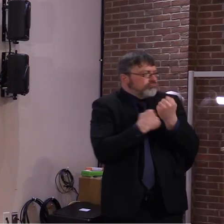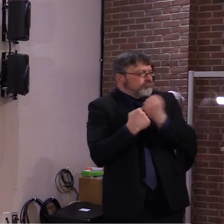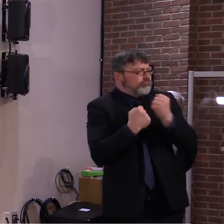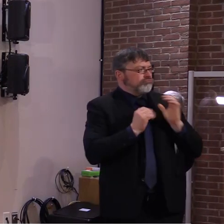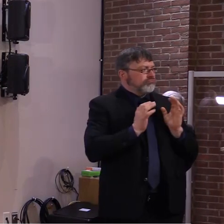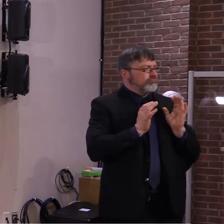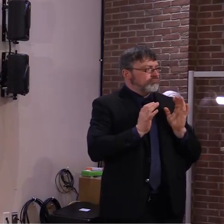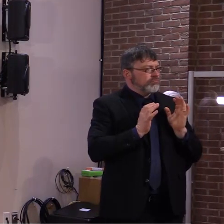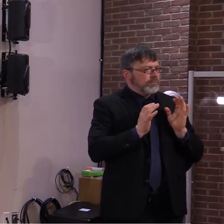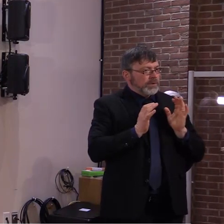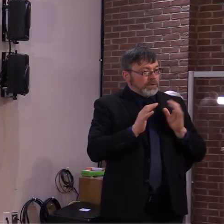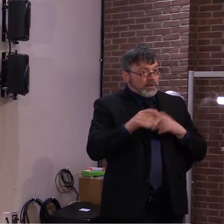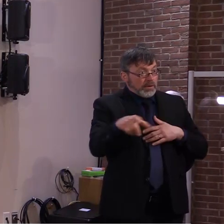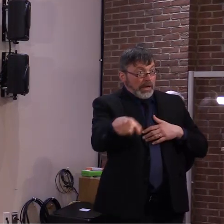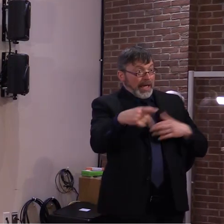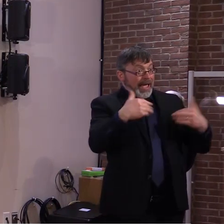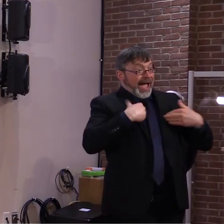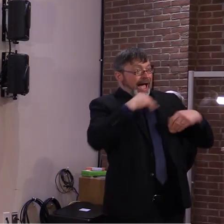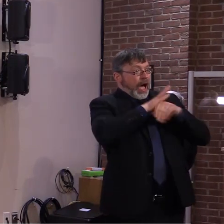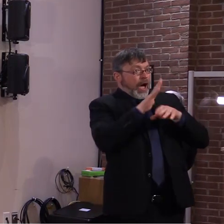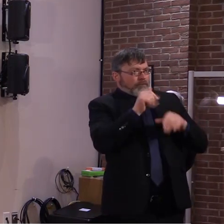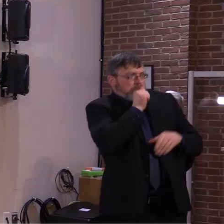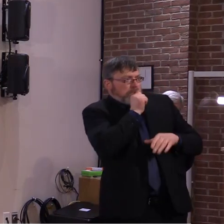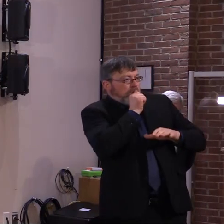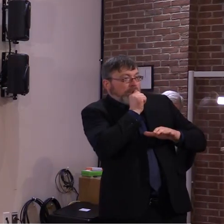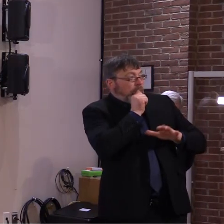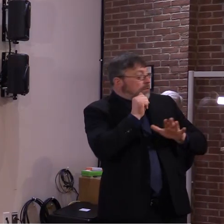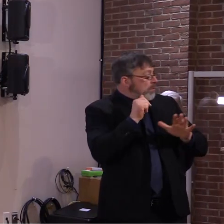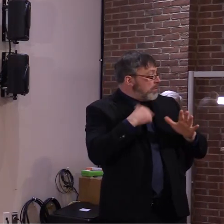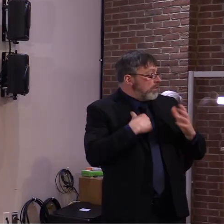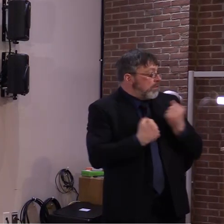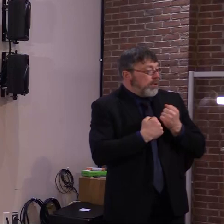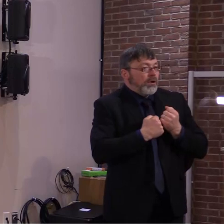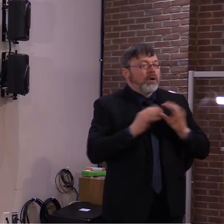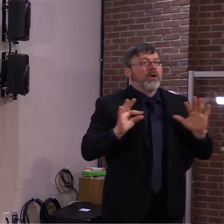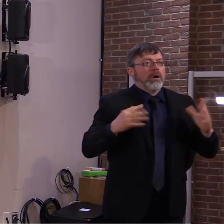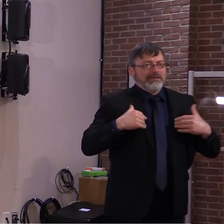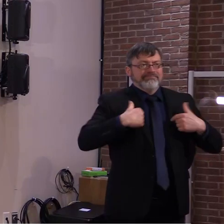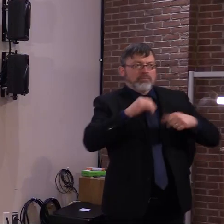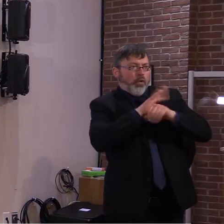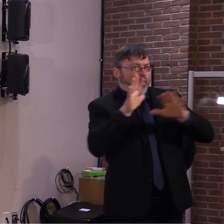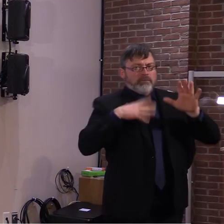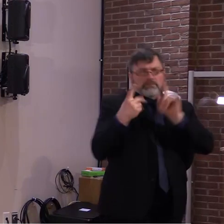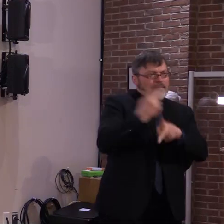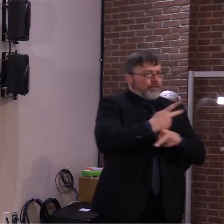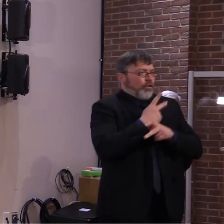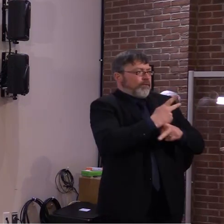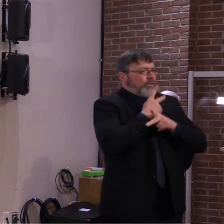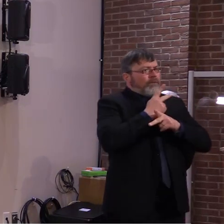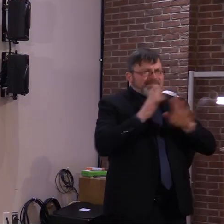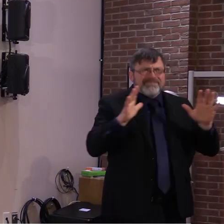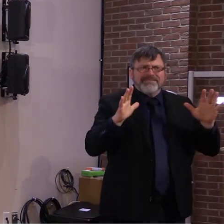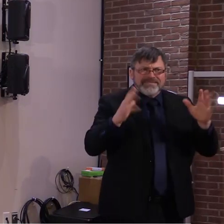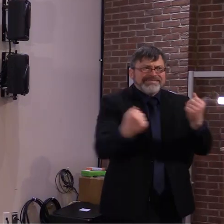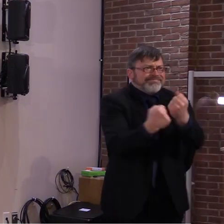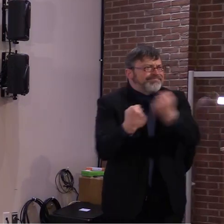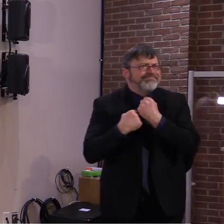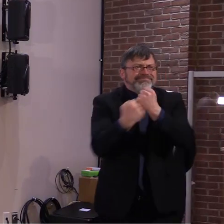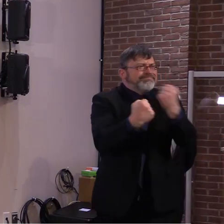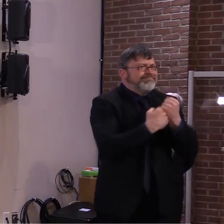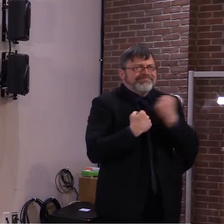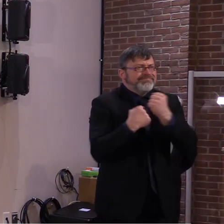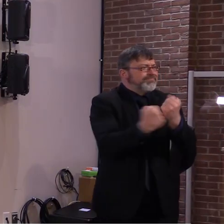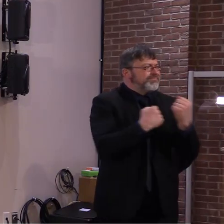more opportunities for the virus to spread, a truly vicious cycle. And as more Vermonters may be needing to isolate